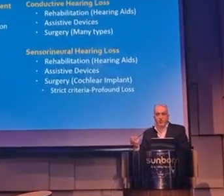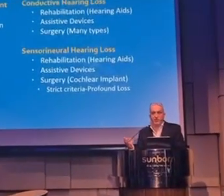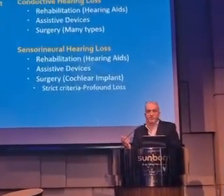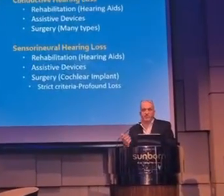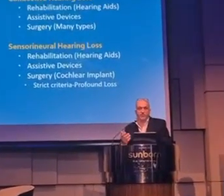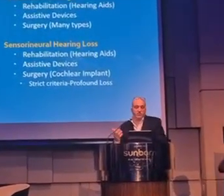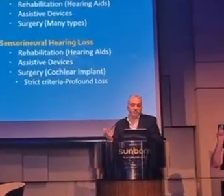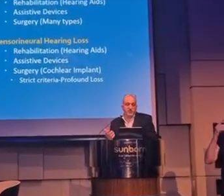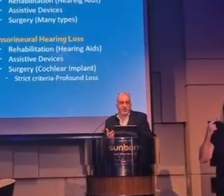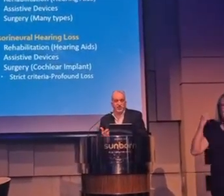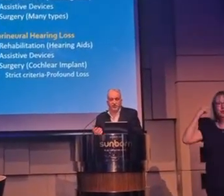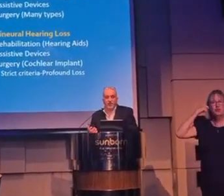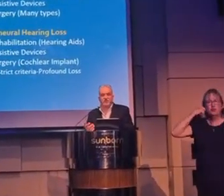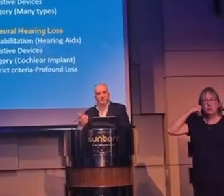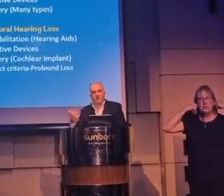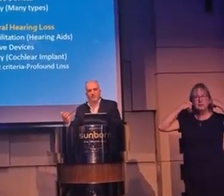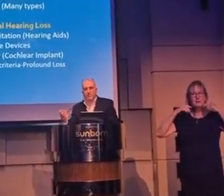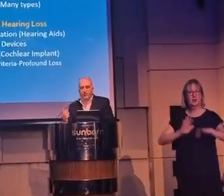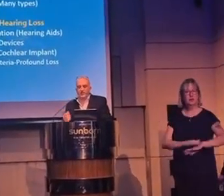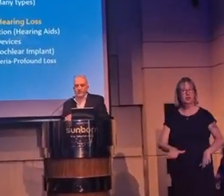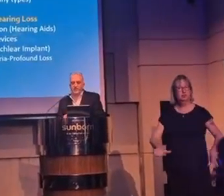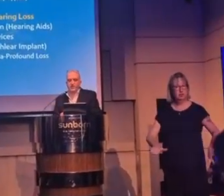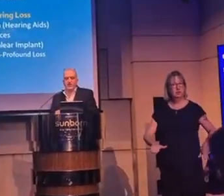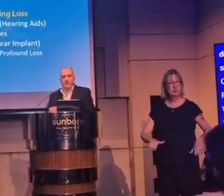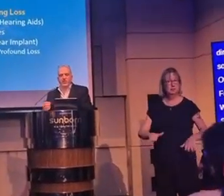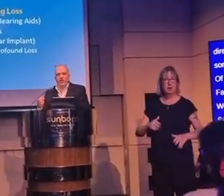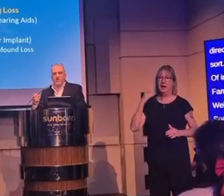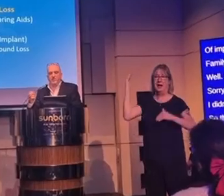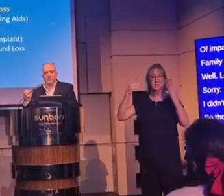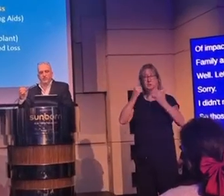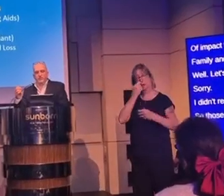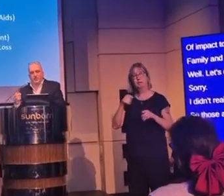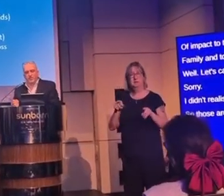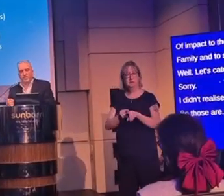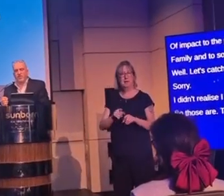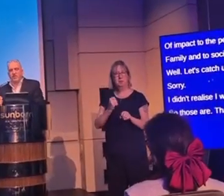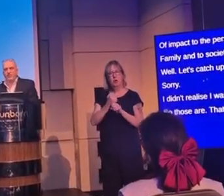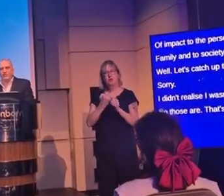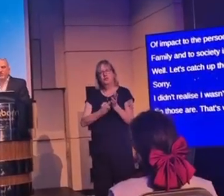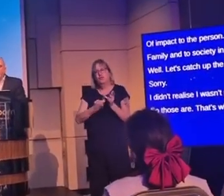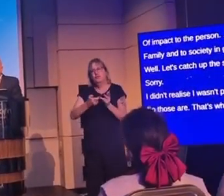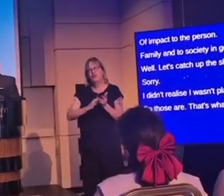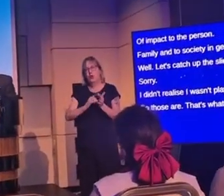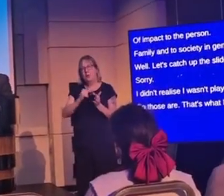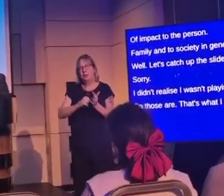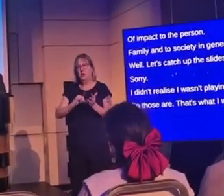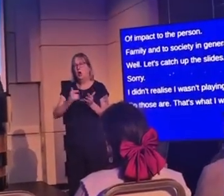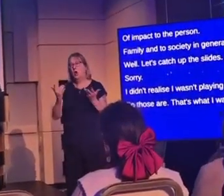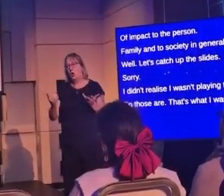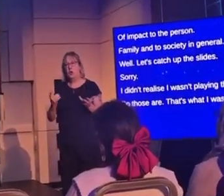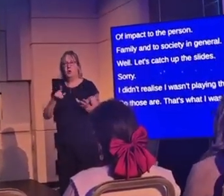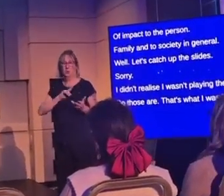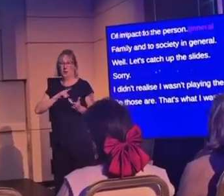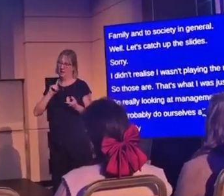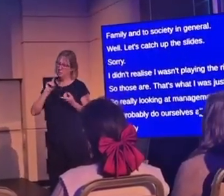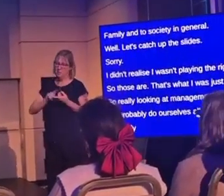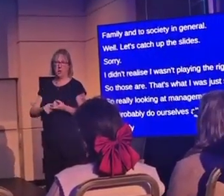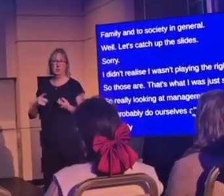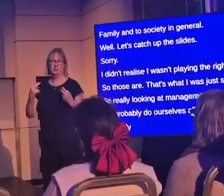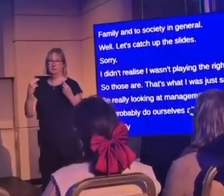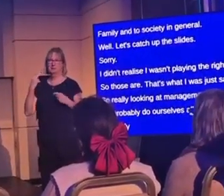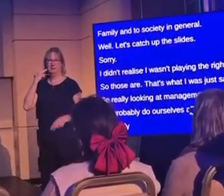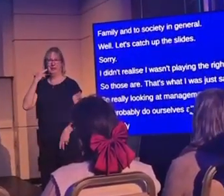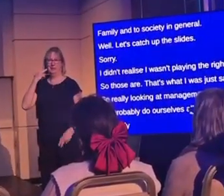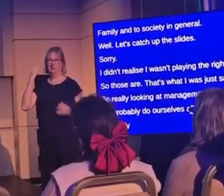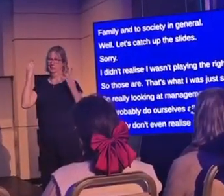of grommets, particularly for kids, but even for adults. Whilst for sensorineural hearing loss, because of the permanency of the